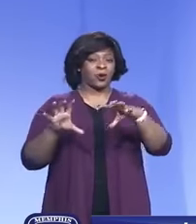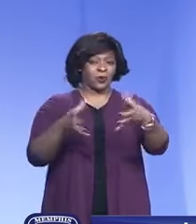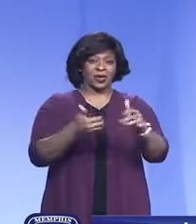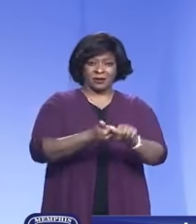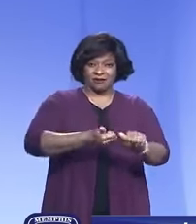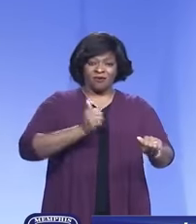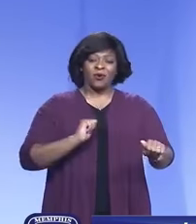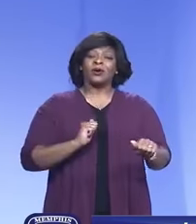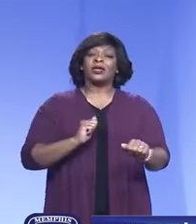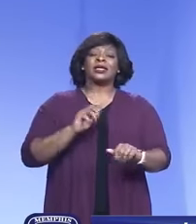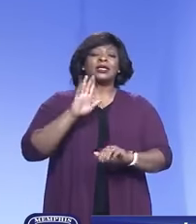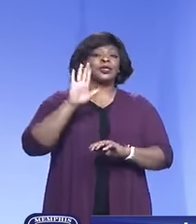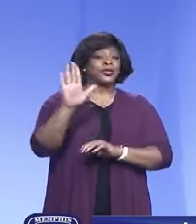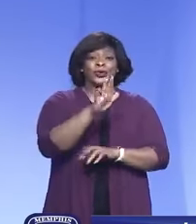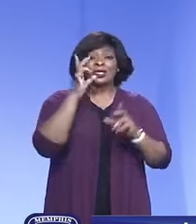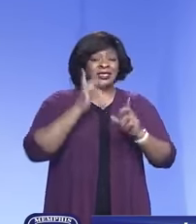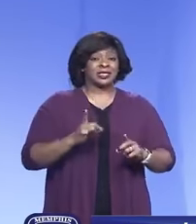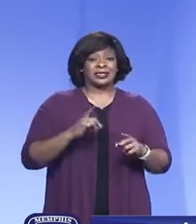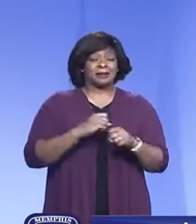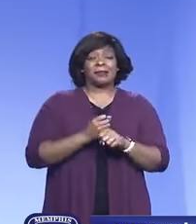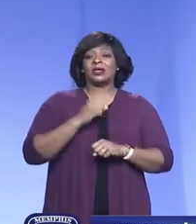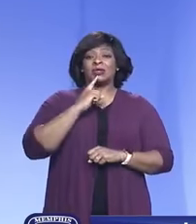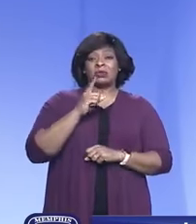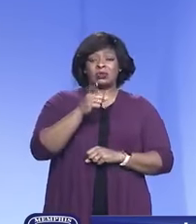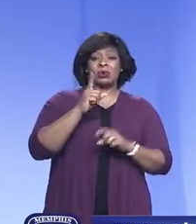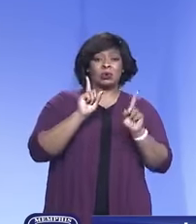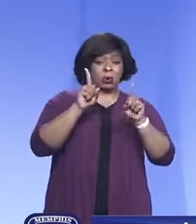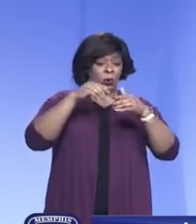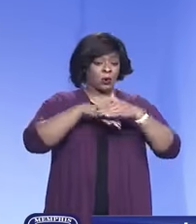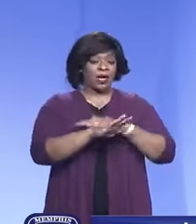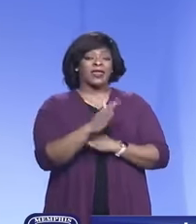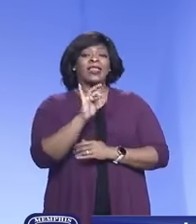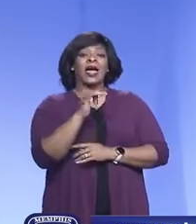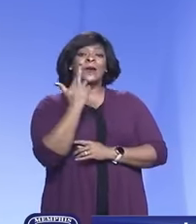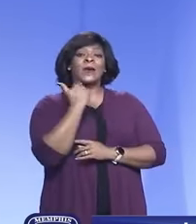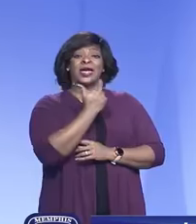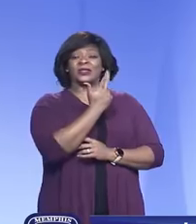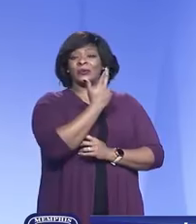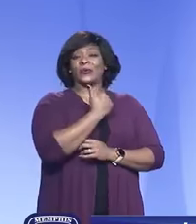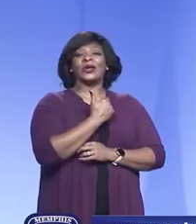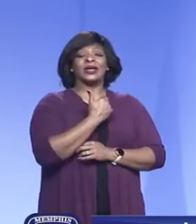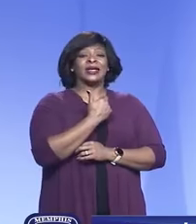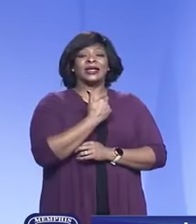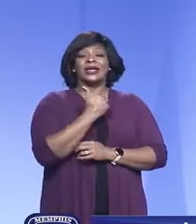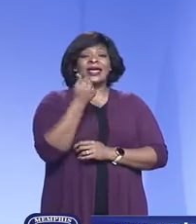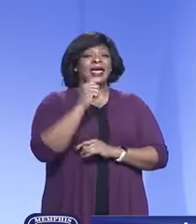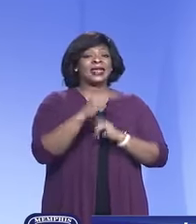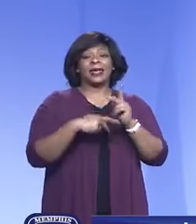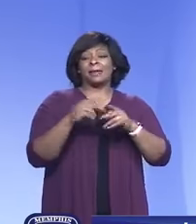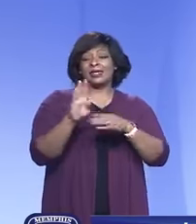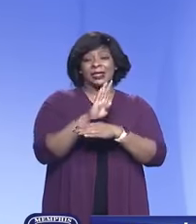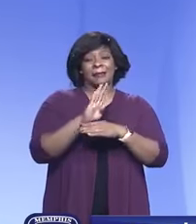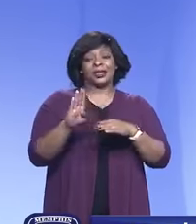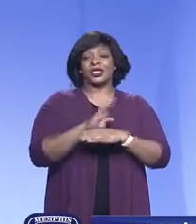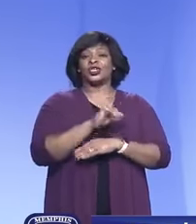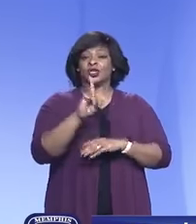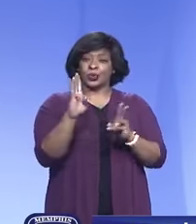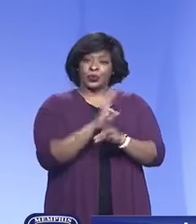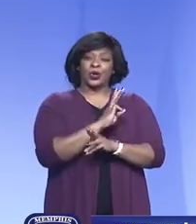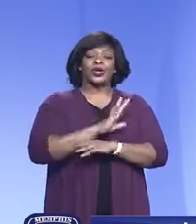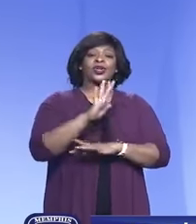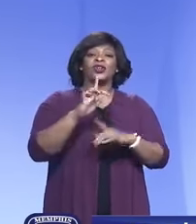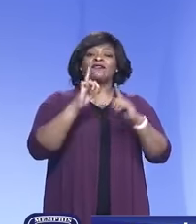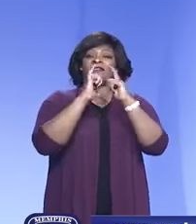It's up to you to make sure that when you go into a restaurant or any other establishment that you wear